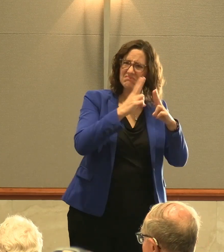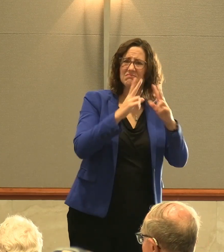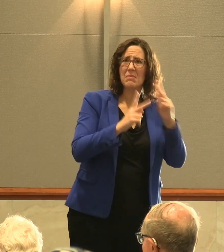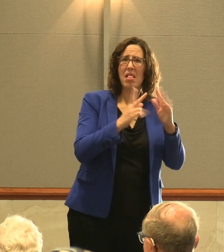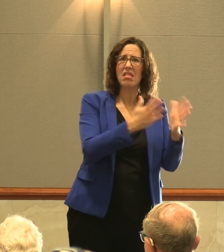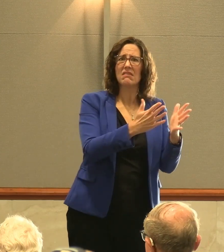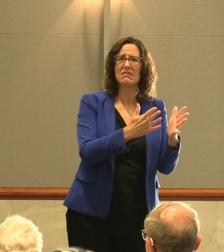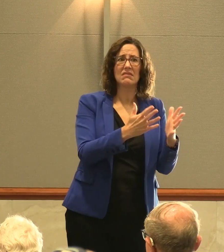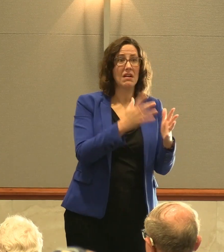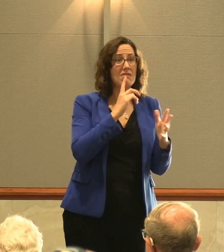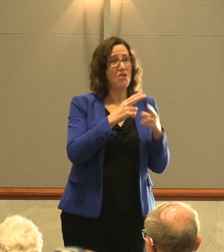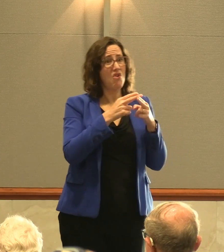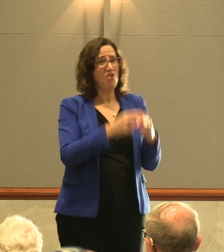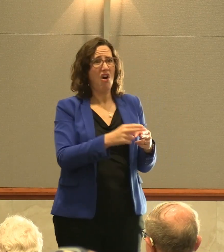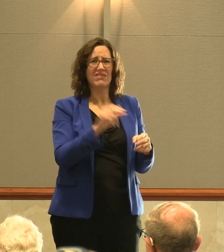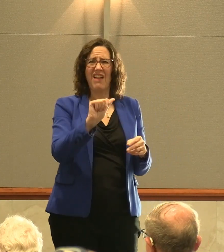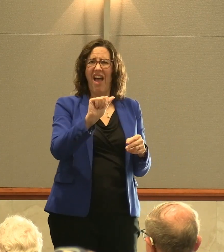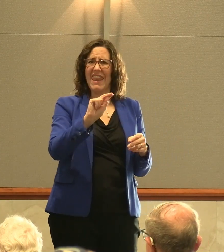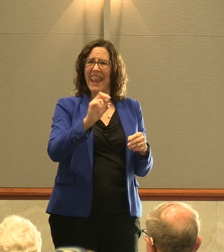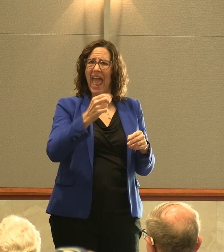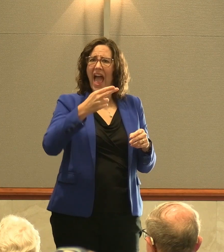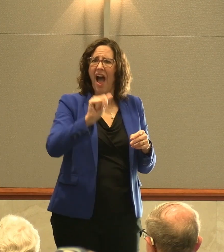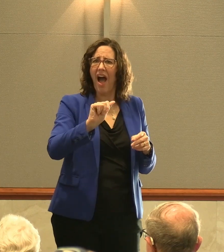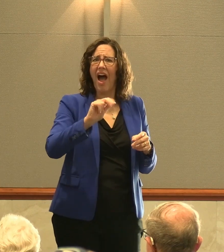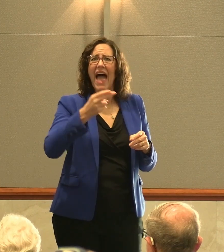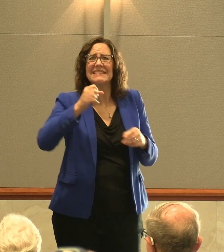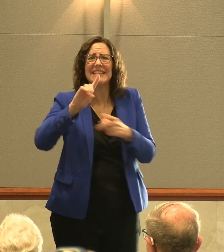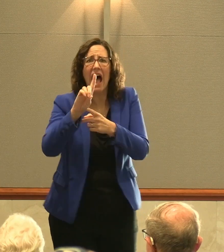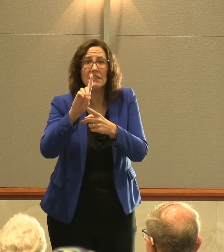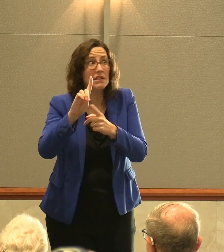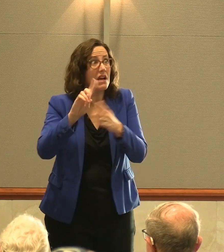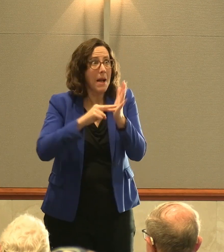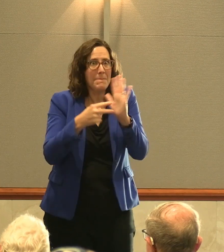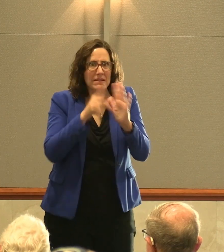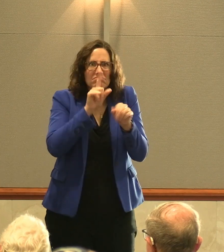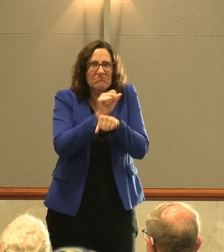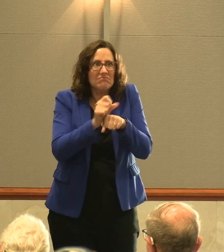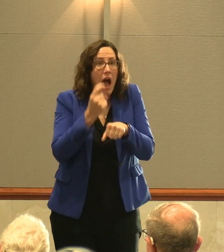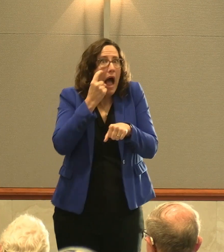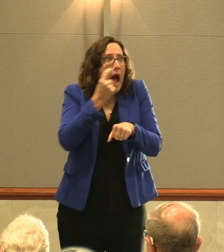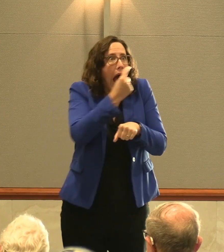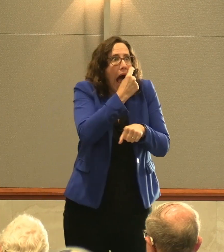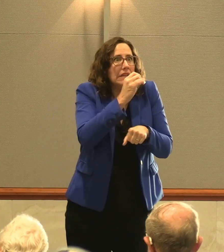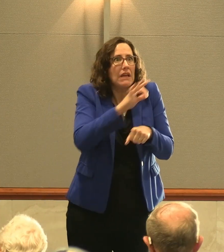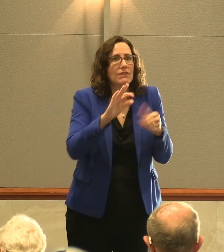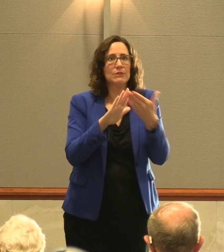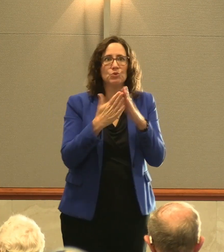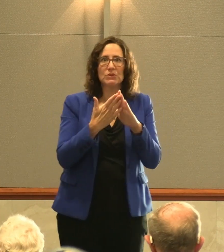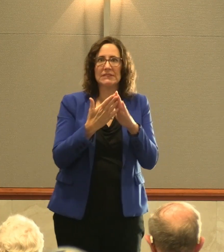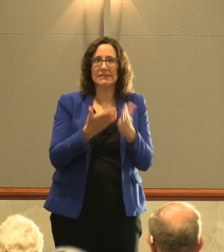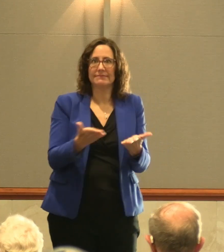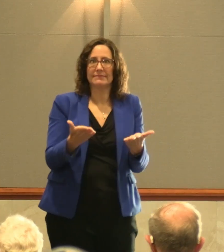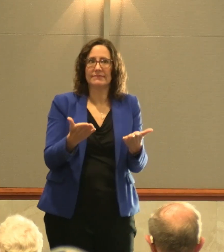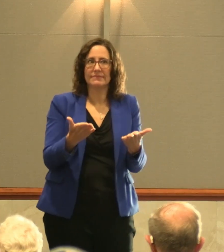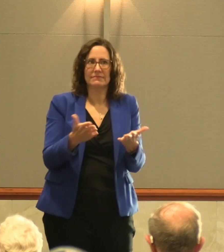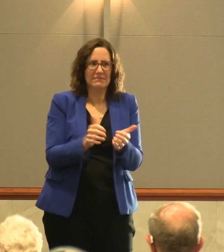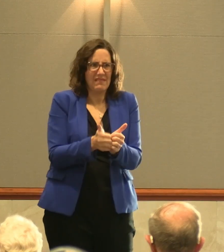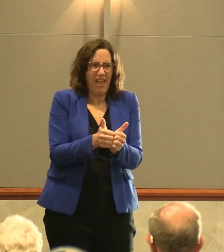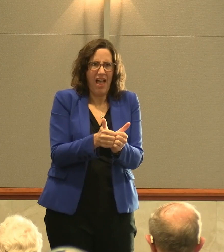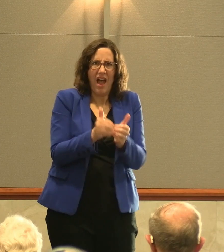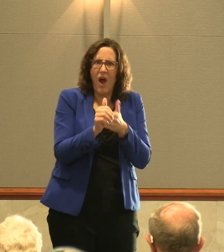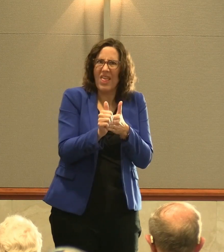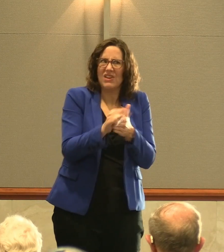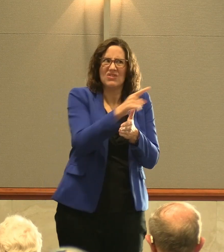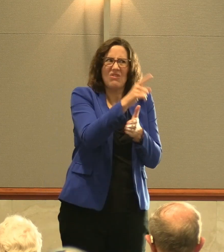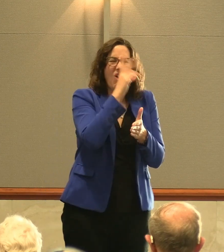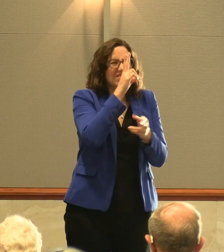They were called Einei Ha'edah, literally the eyes of the community. How could leaders of